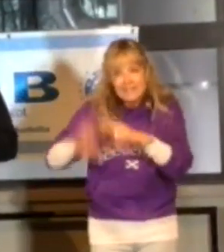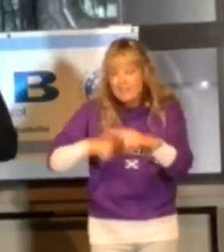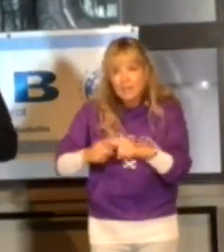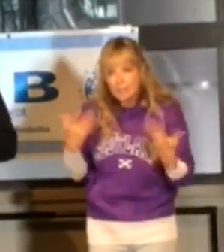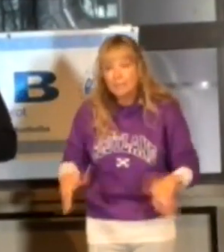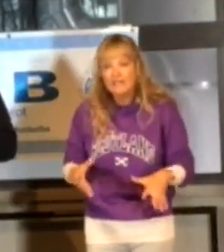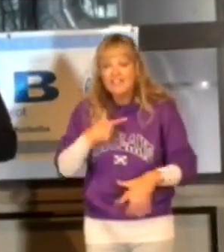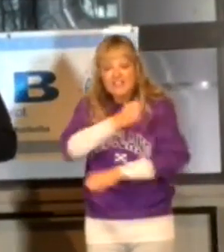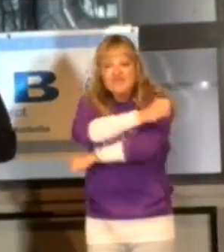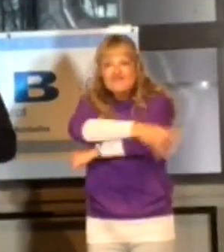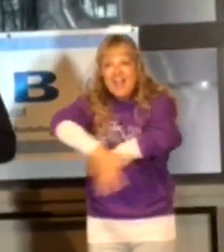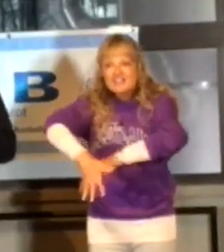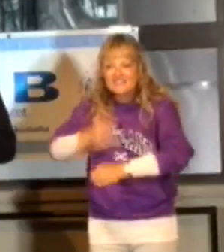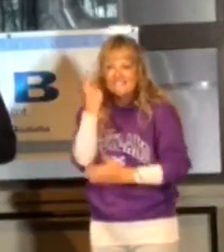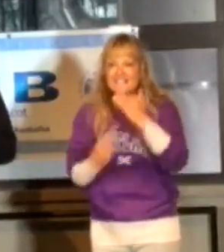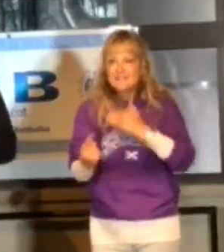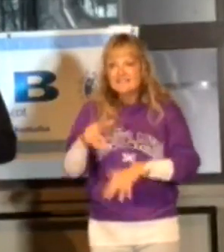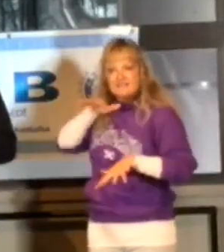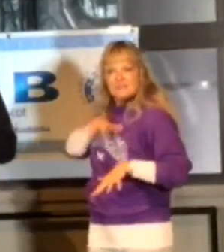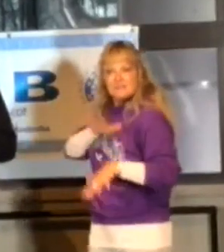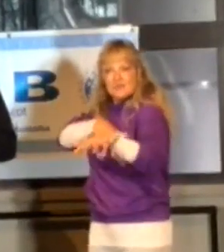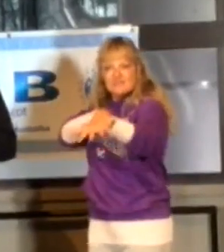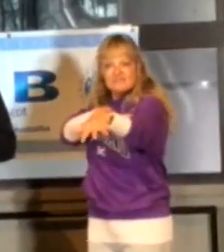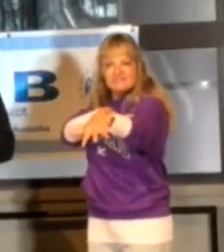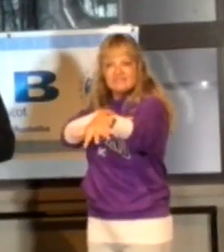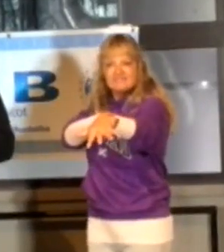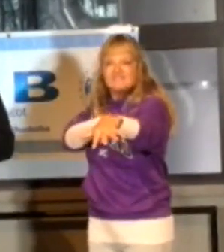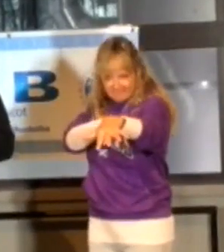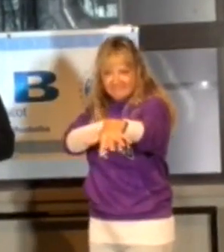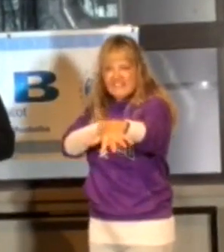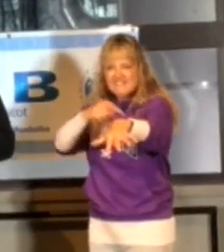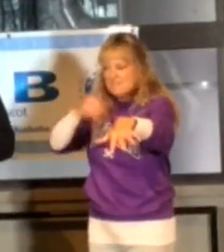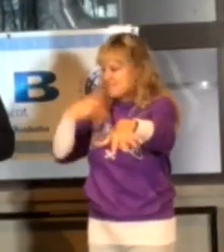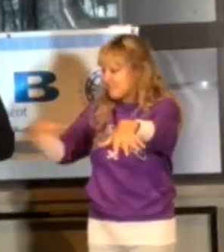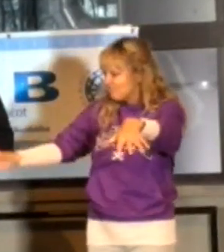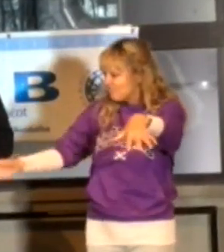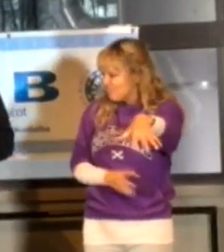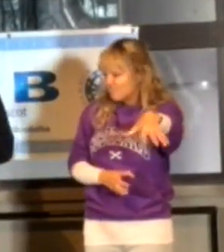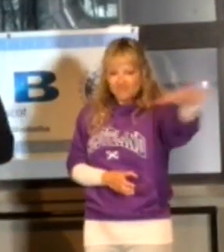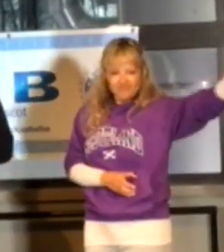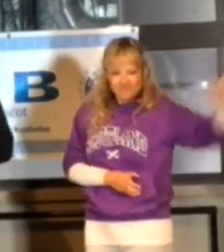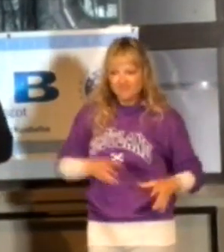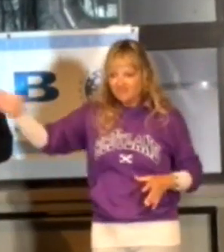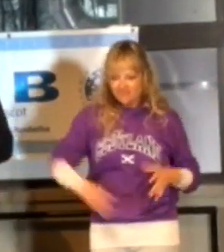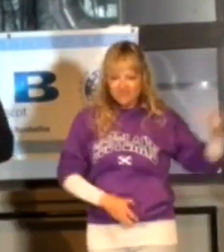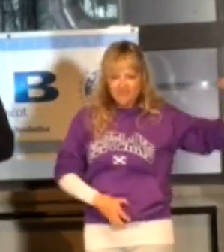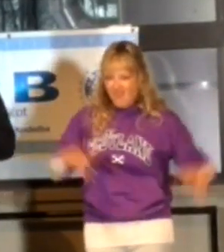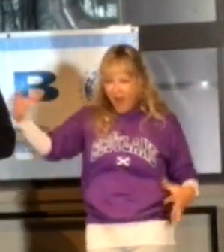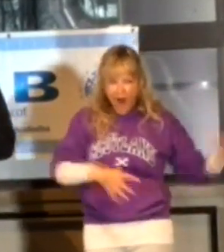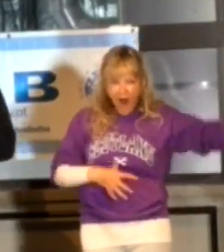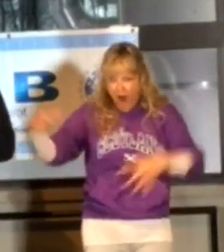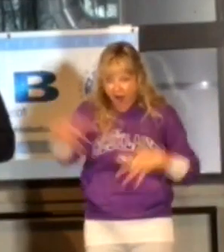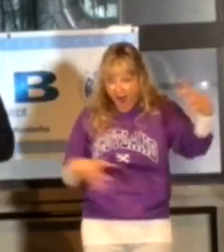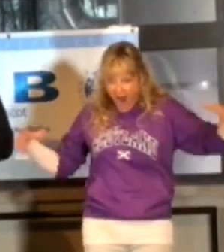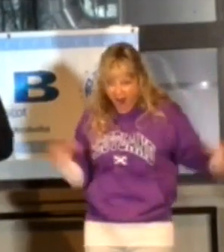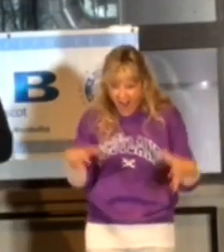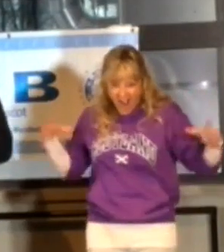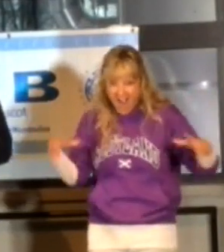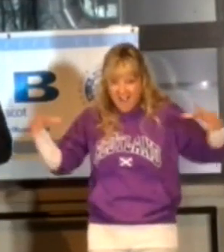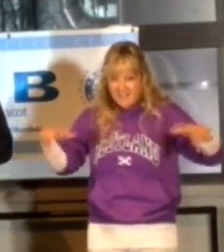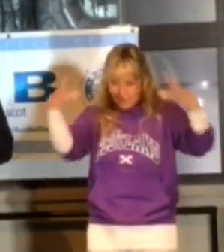the grassroots independence movement has mobilized tens of thousands, hundreds